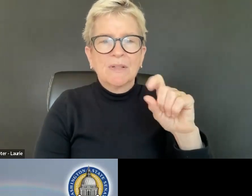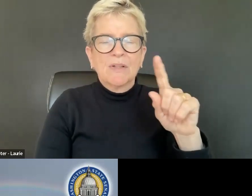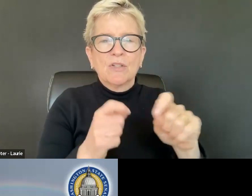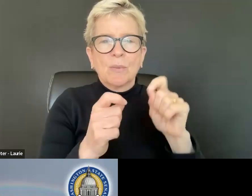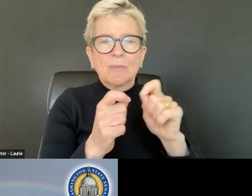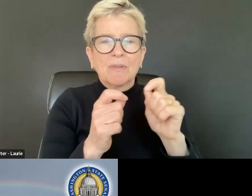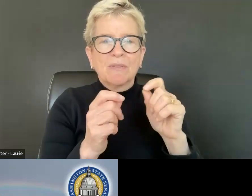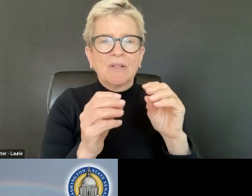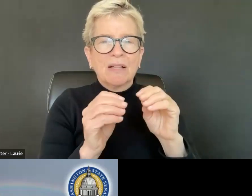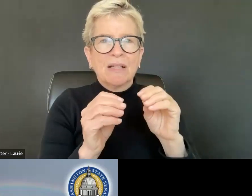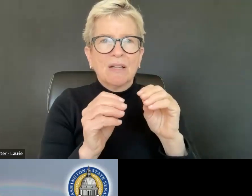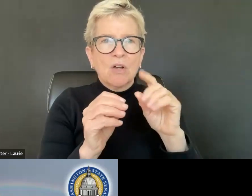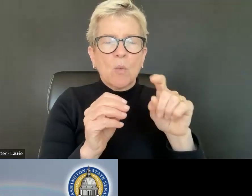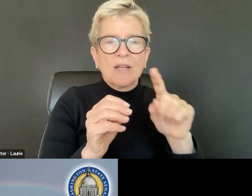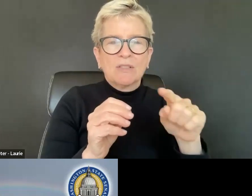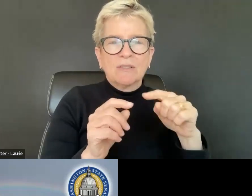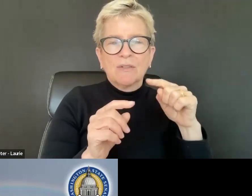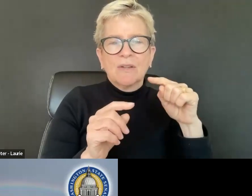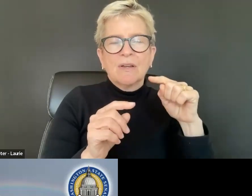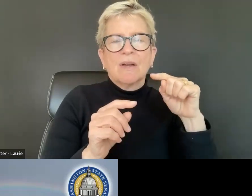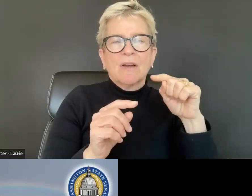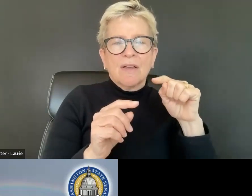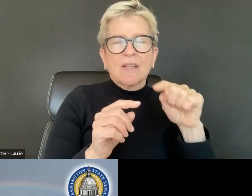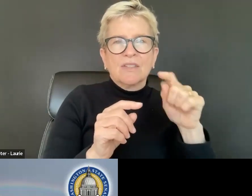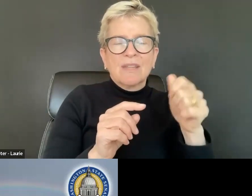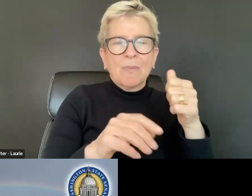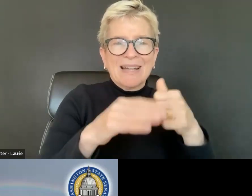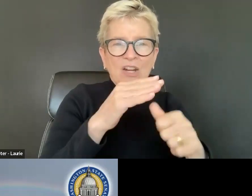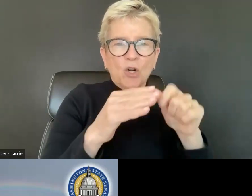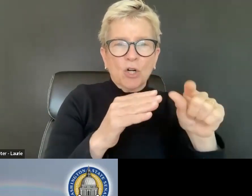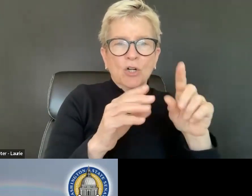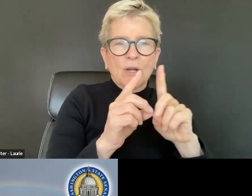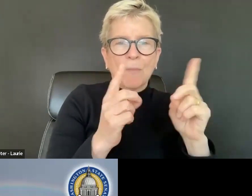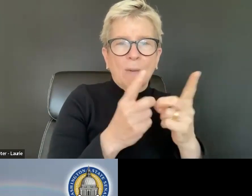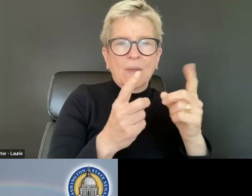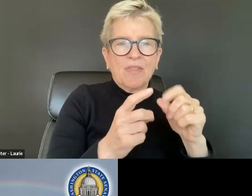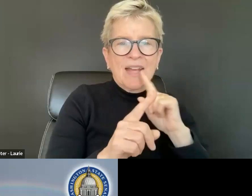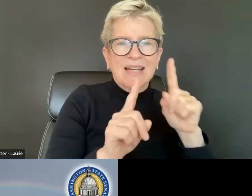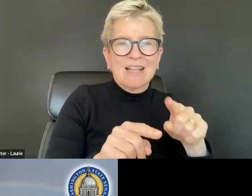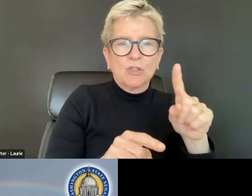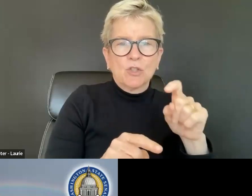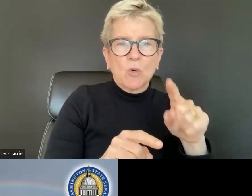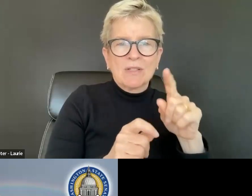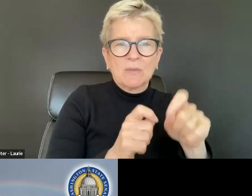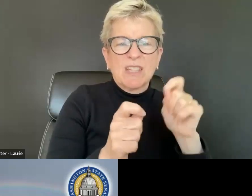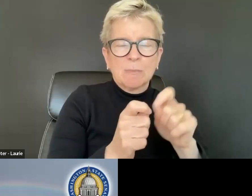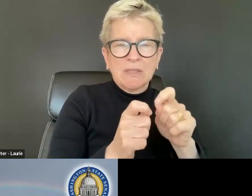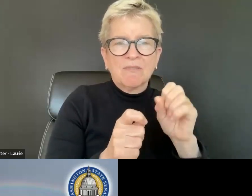clarification directly to her, because it's going to be someone else within her department that'll be able to answer that. And she'll route that.